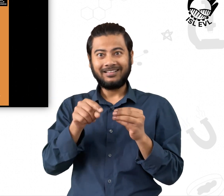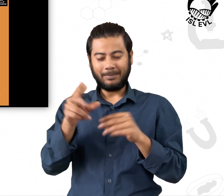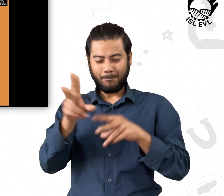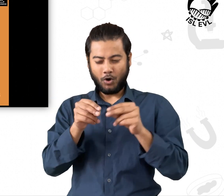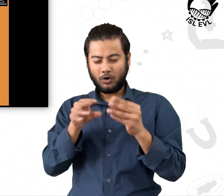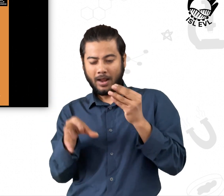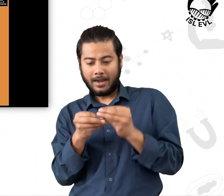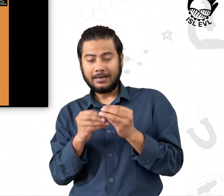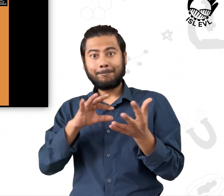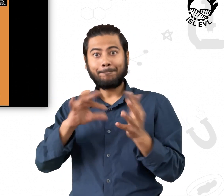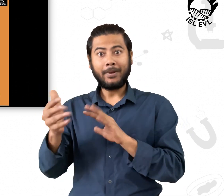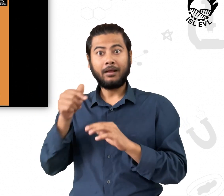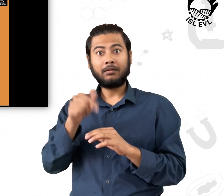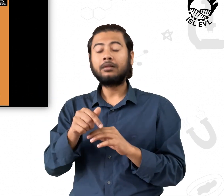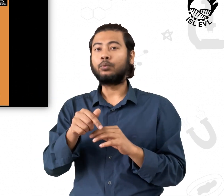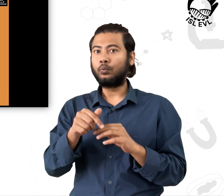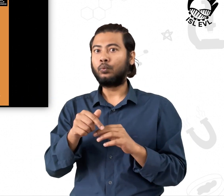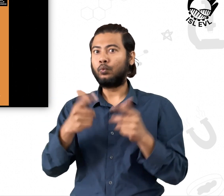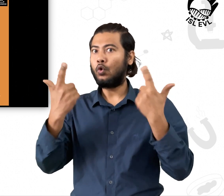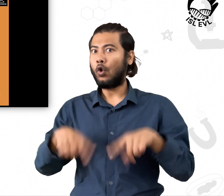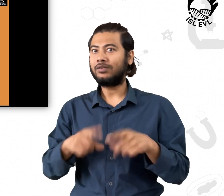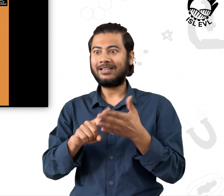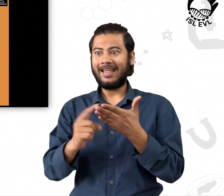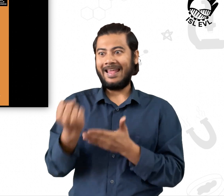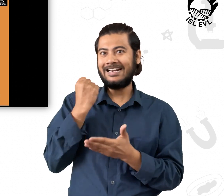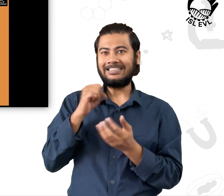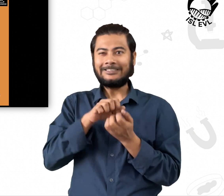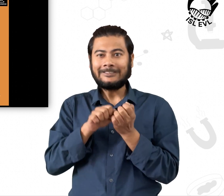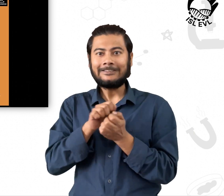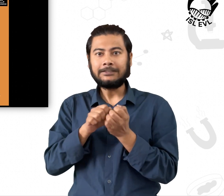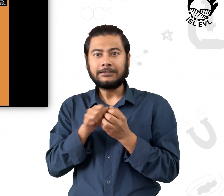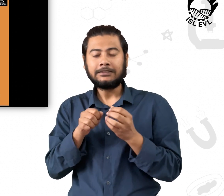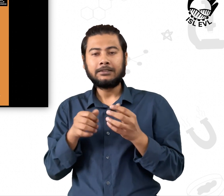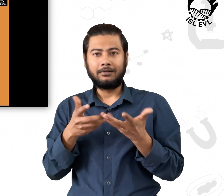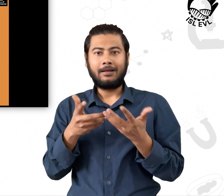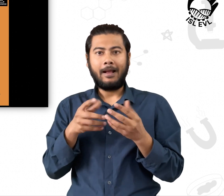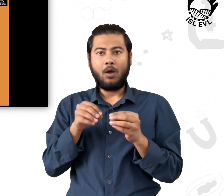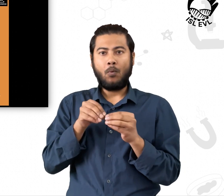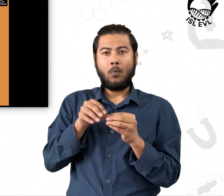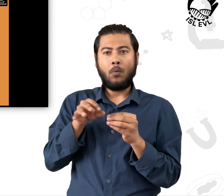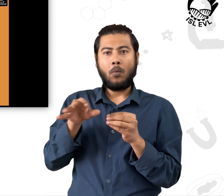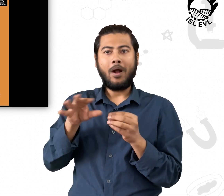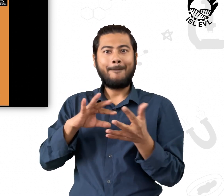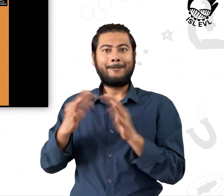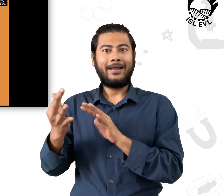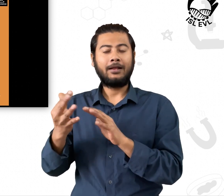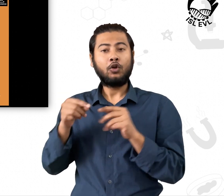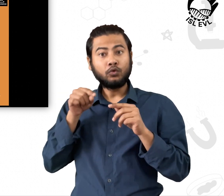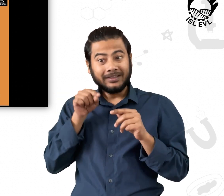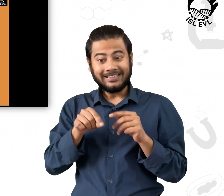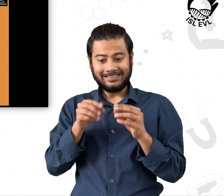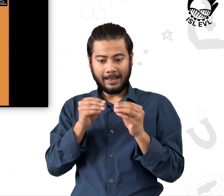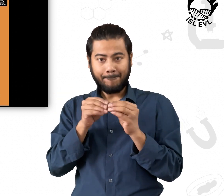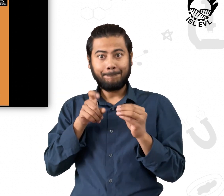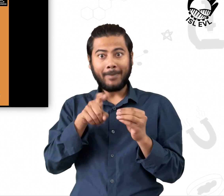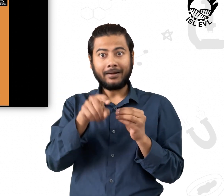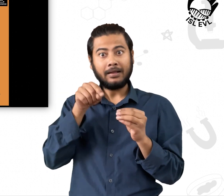know that making this secondary metabolite is very costly. So what we can do is we can grow